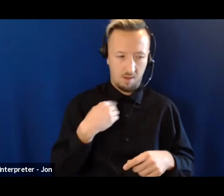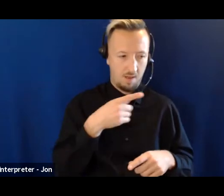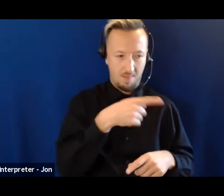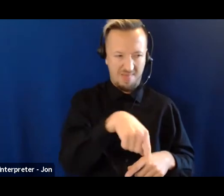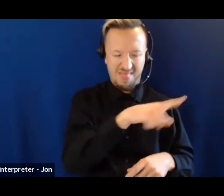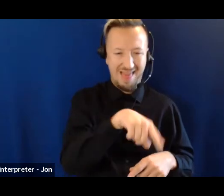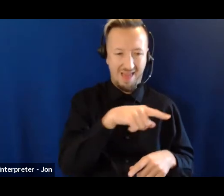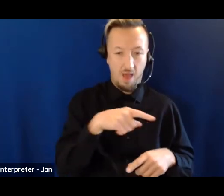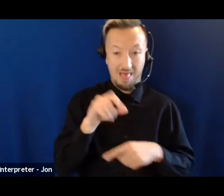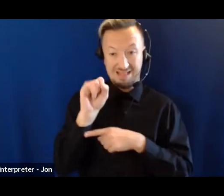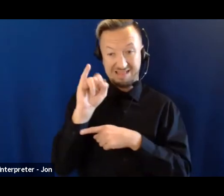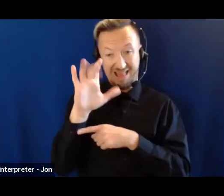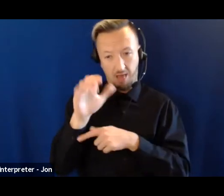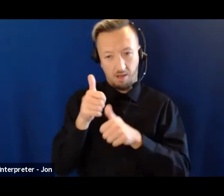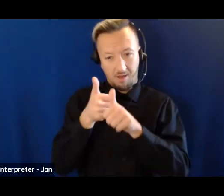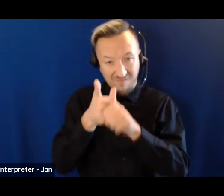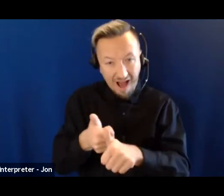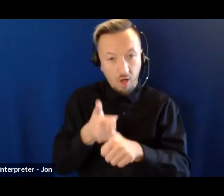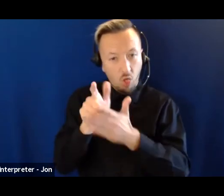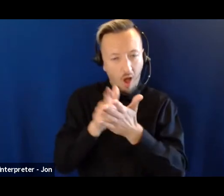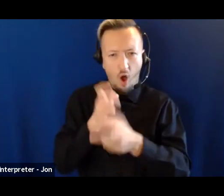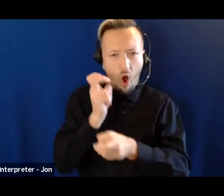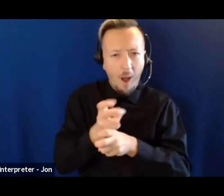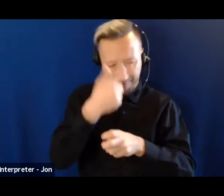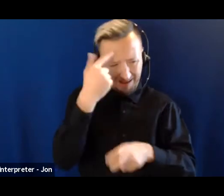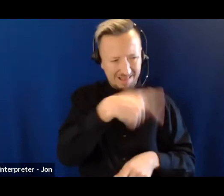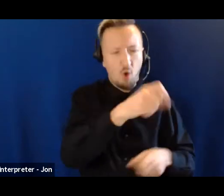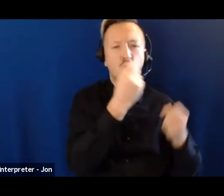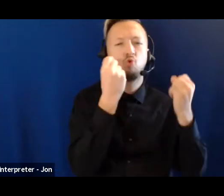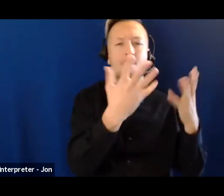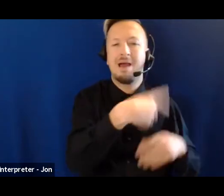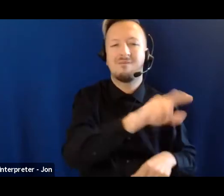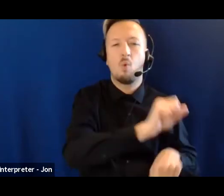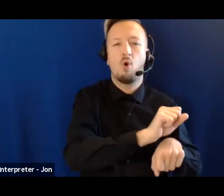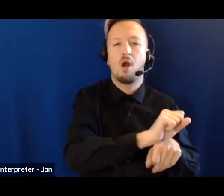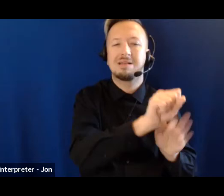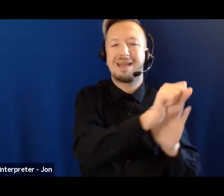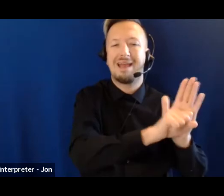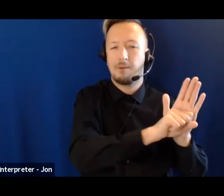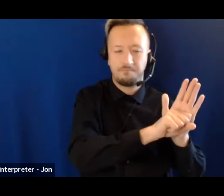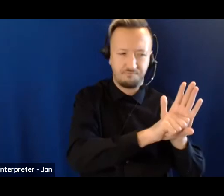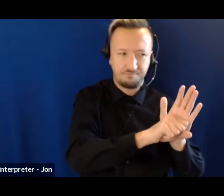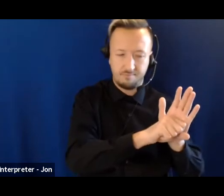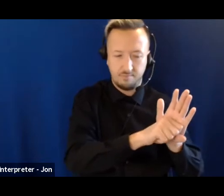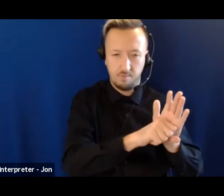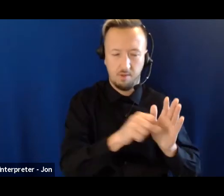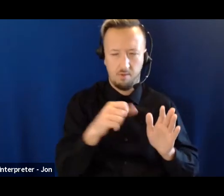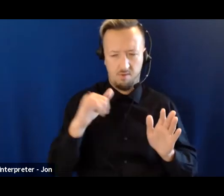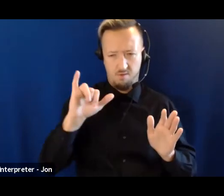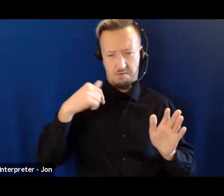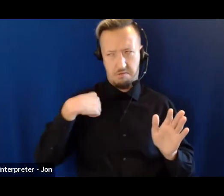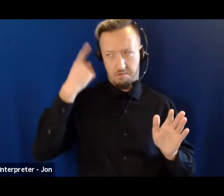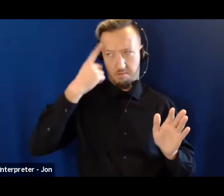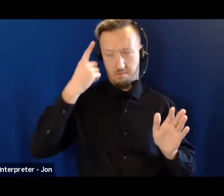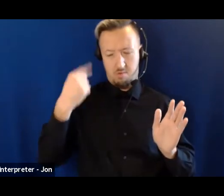state. And so it was throwing our total number off. And so once I figured that out, we went back into our bylaws